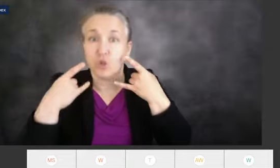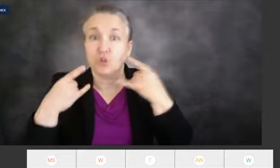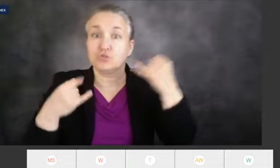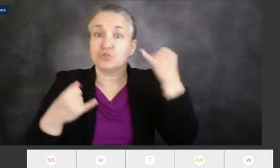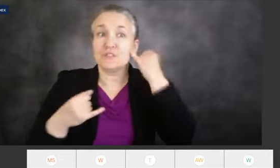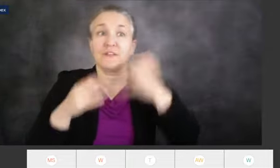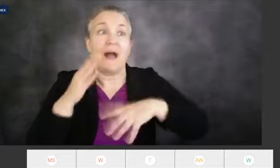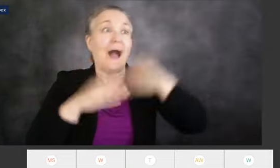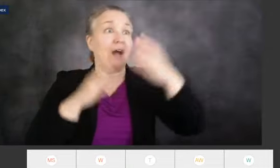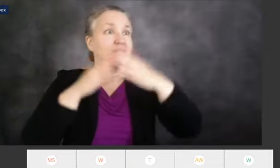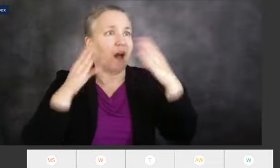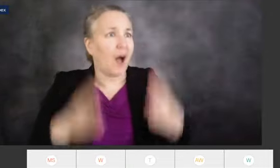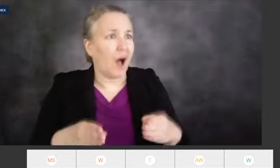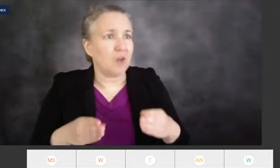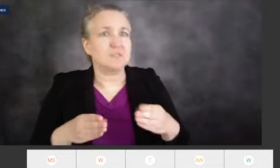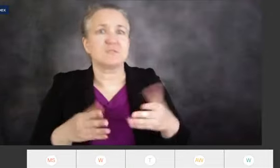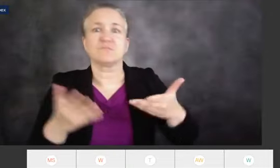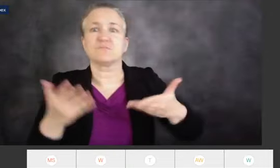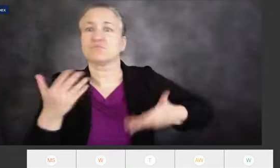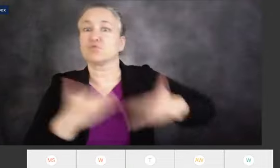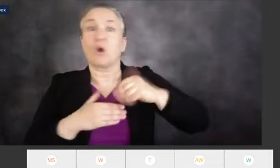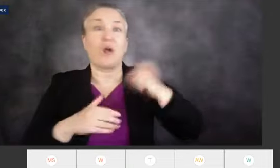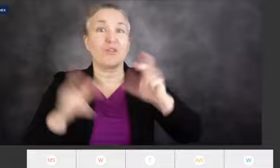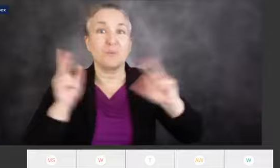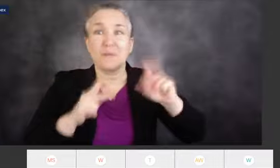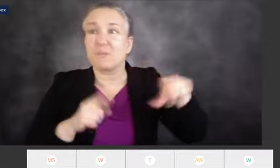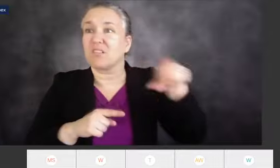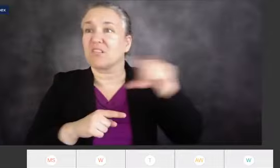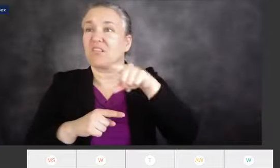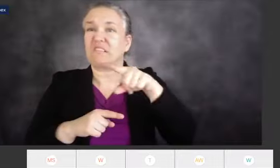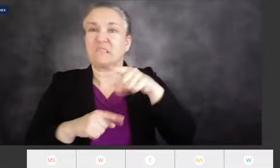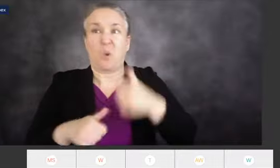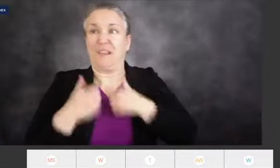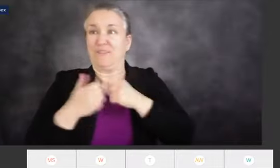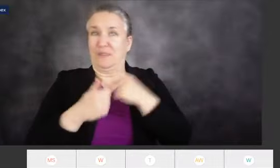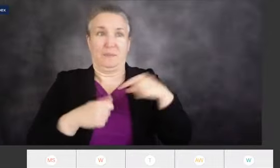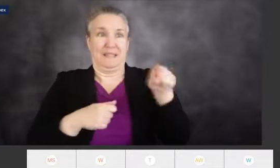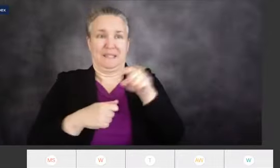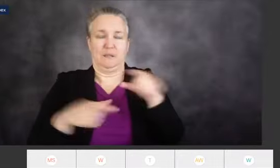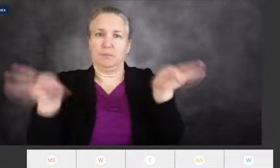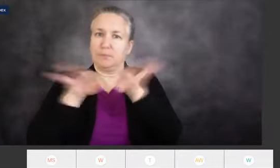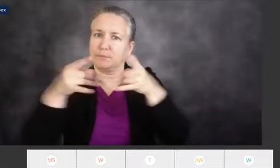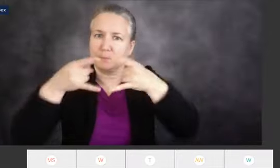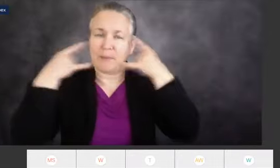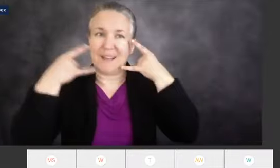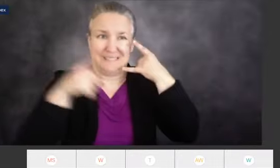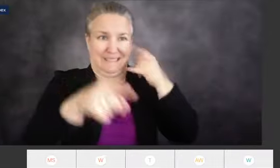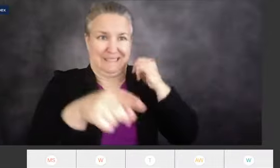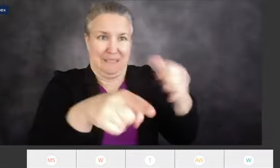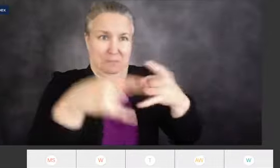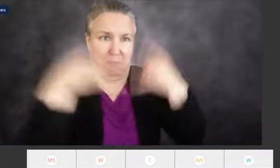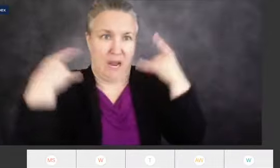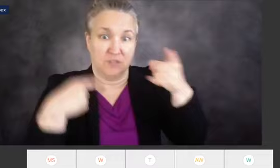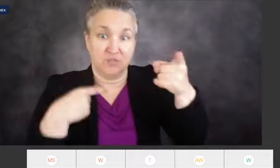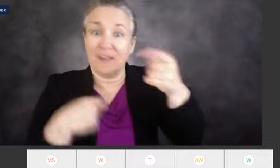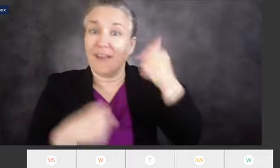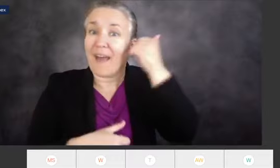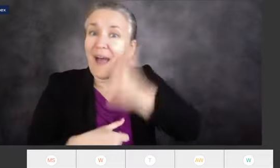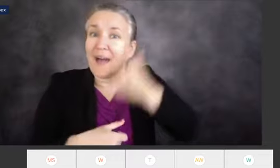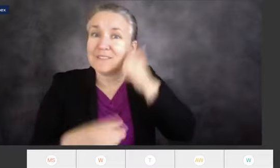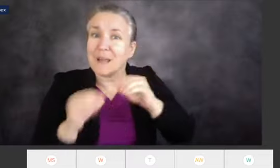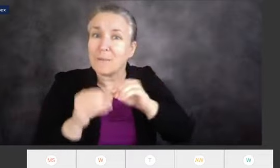out of your house and around any contacts that are not from your household. Every week we get more data showing